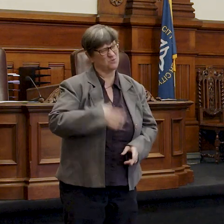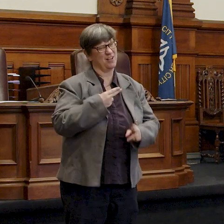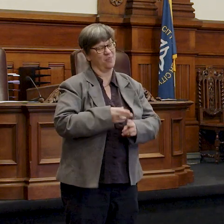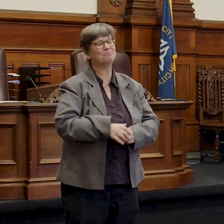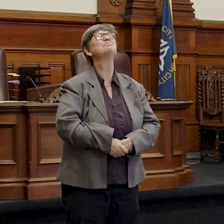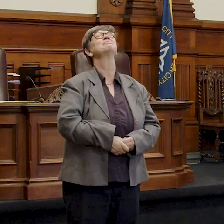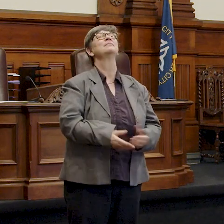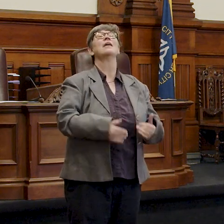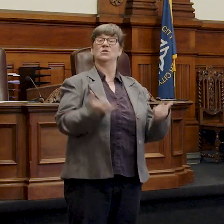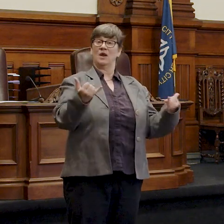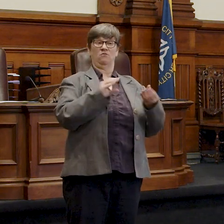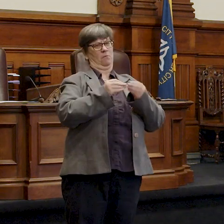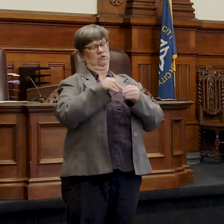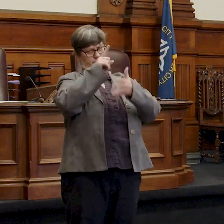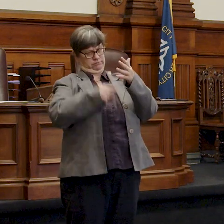So now on to the numbers.